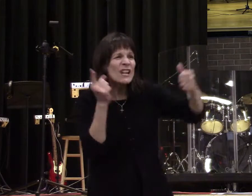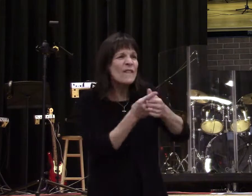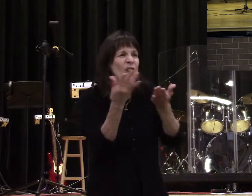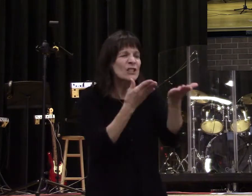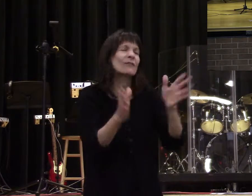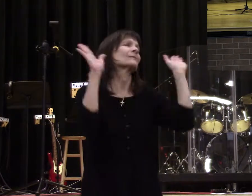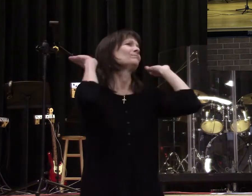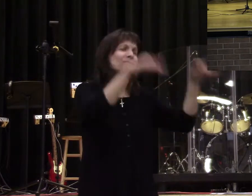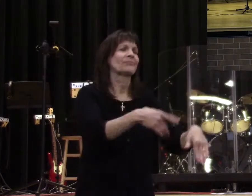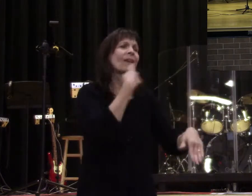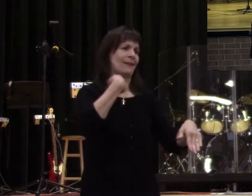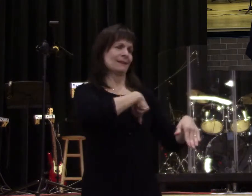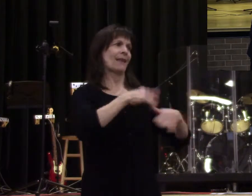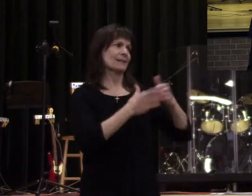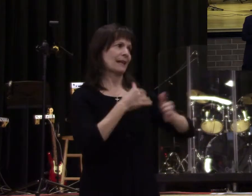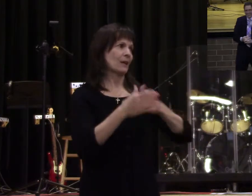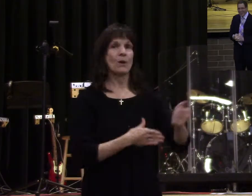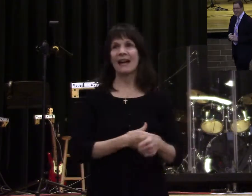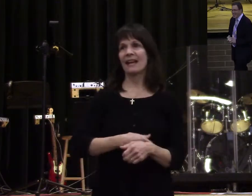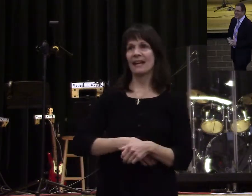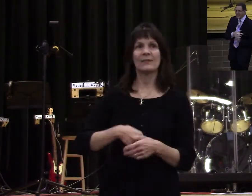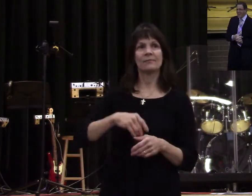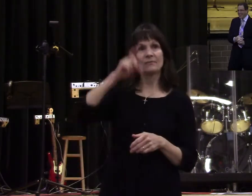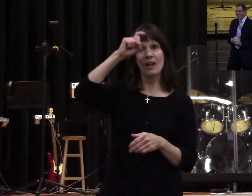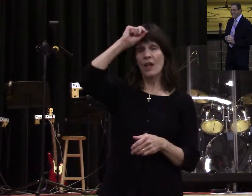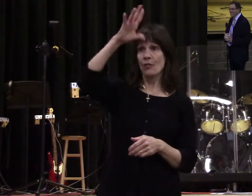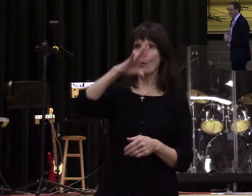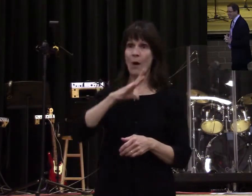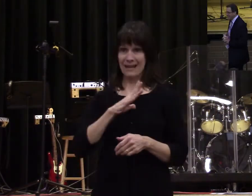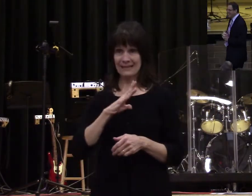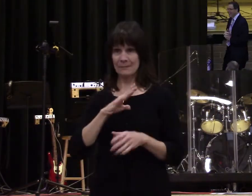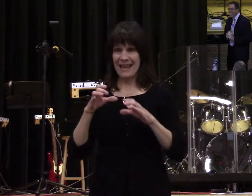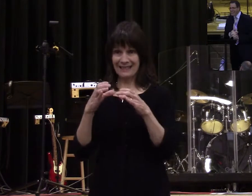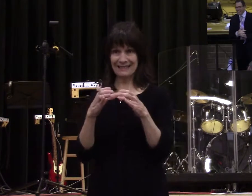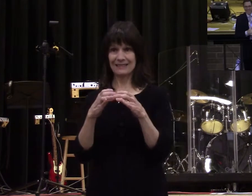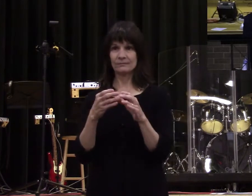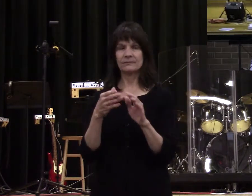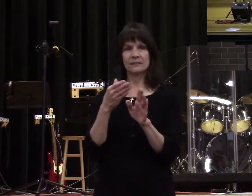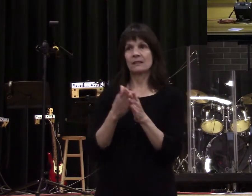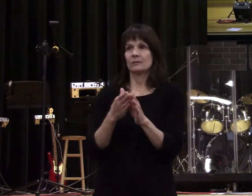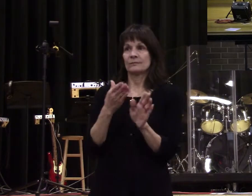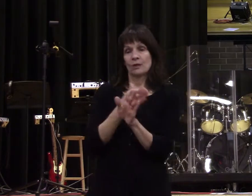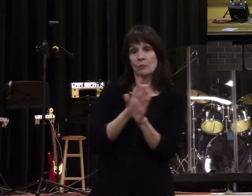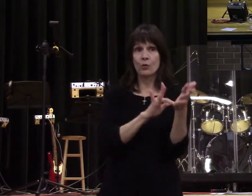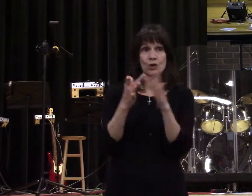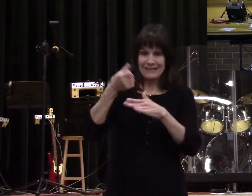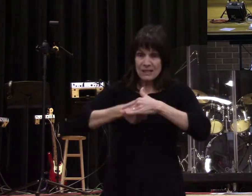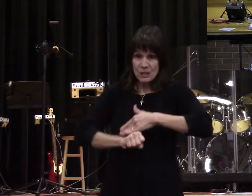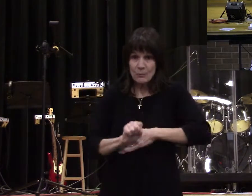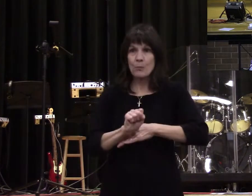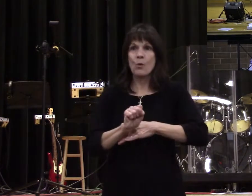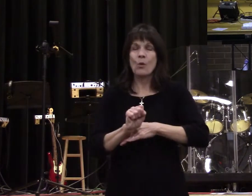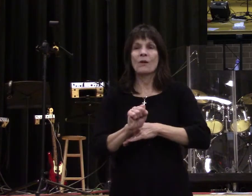us anyway. The wise men. Okay, give her a hand, even though she cheated. Hallelujah.